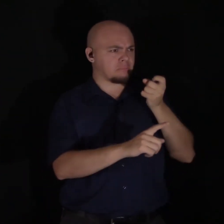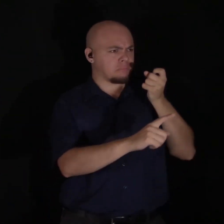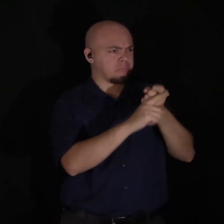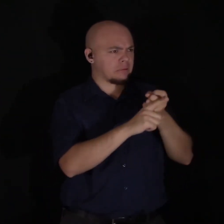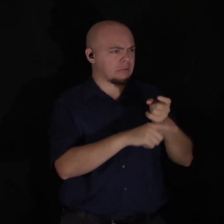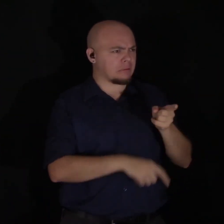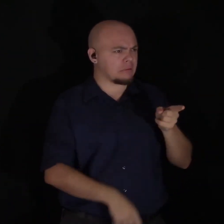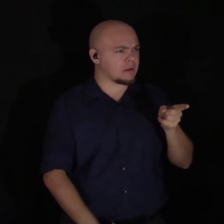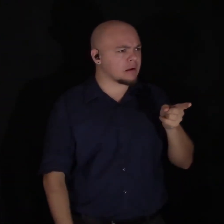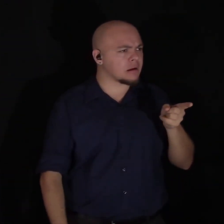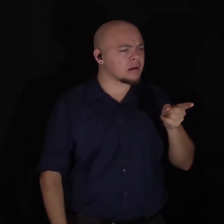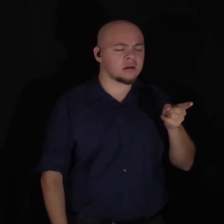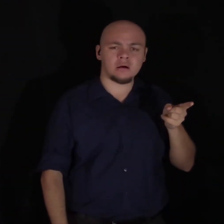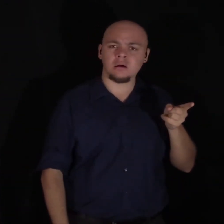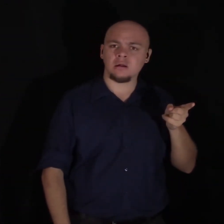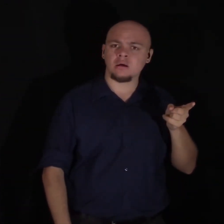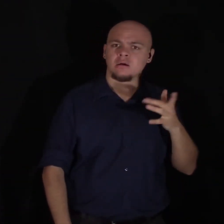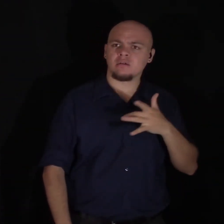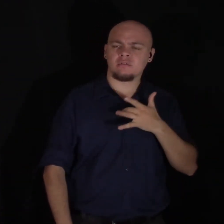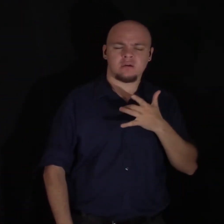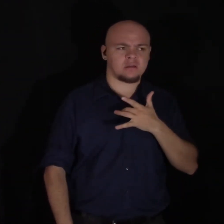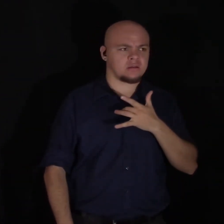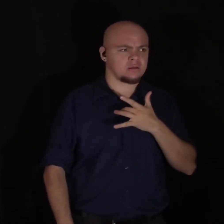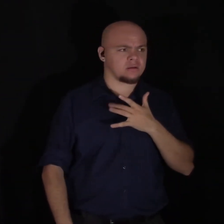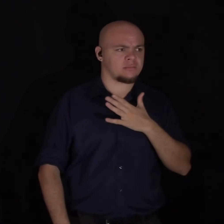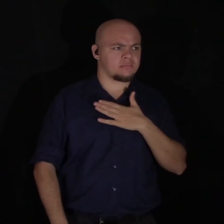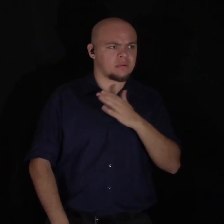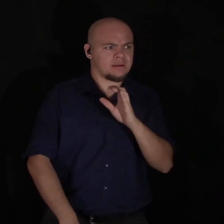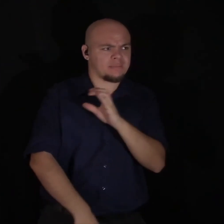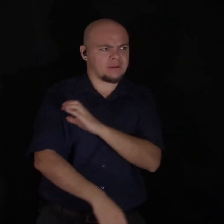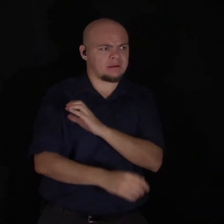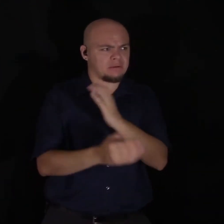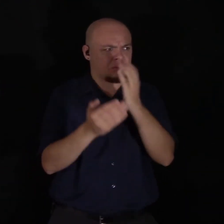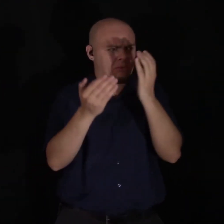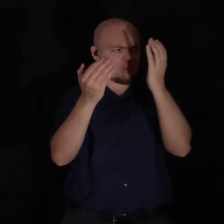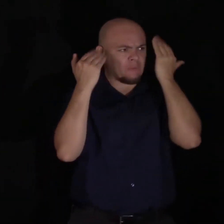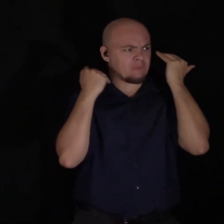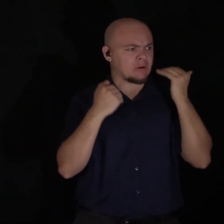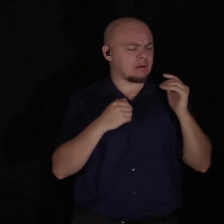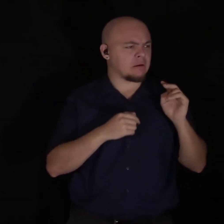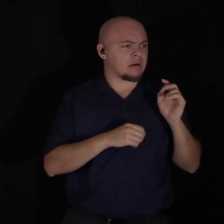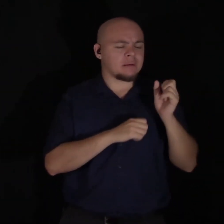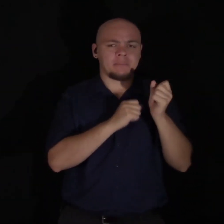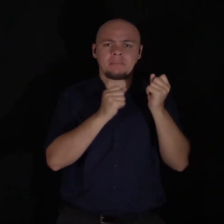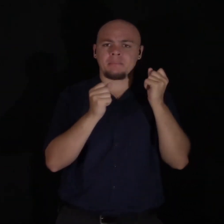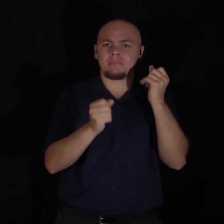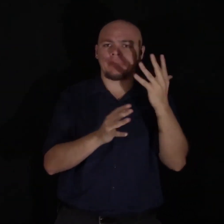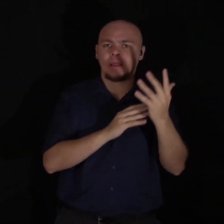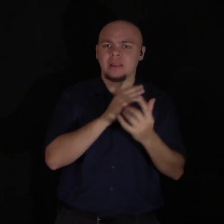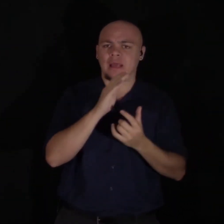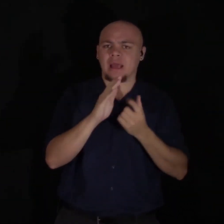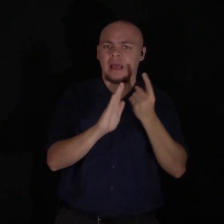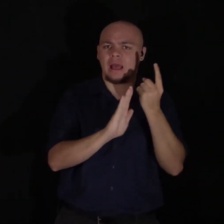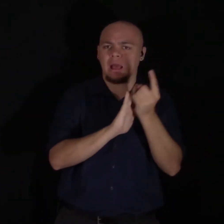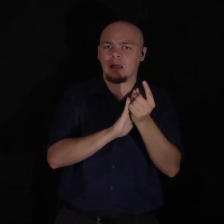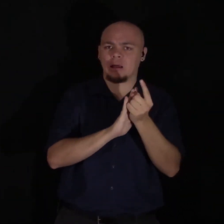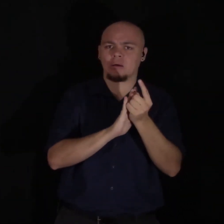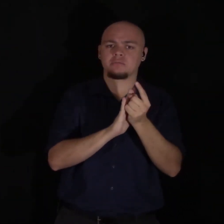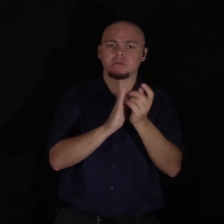stranger overcame my weakened powers, and many hours of repose and tranquil conversation